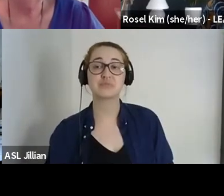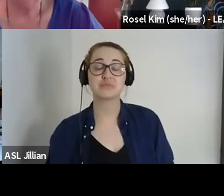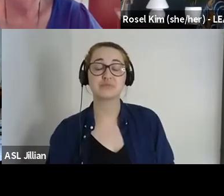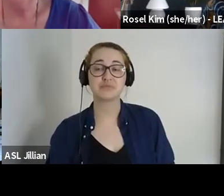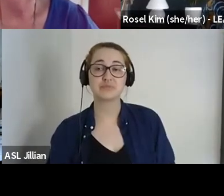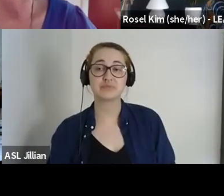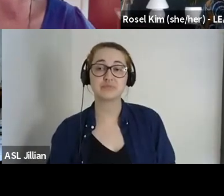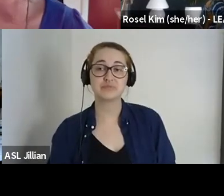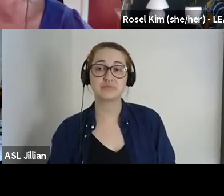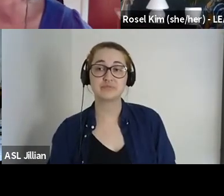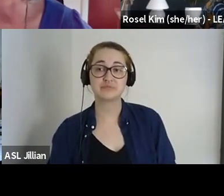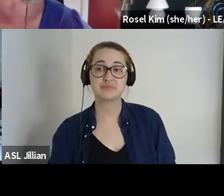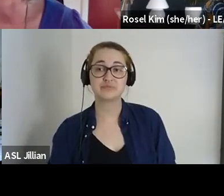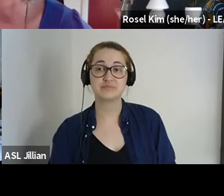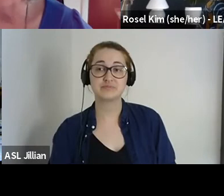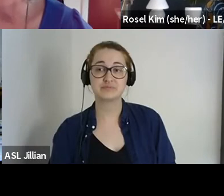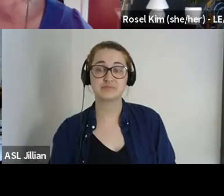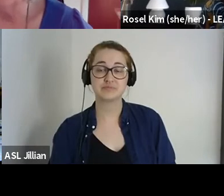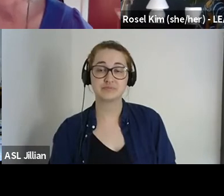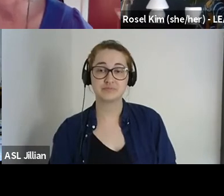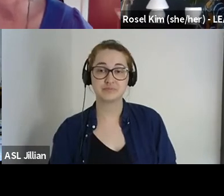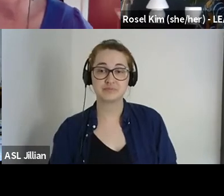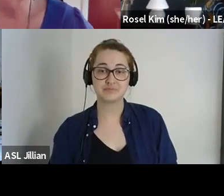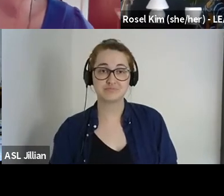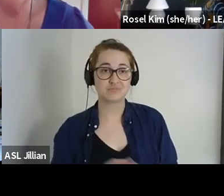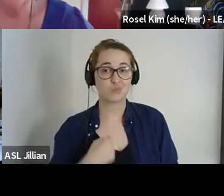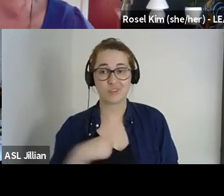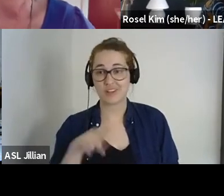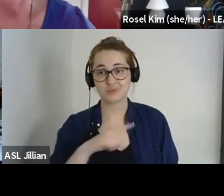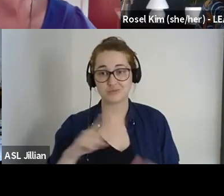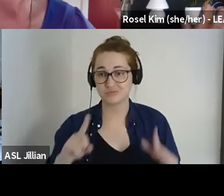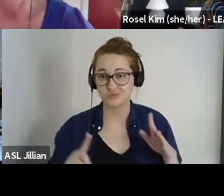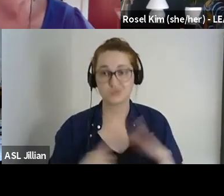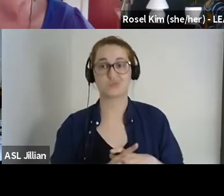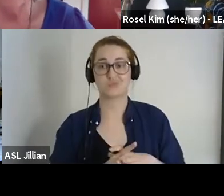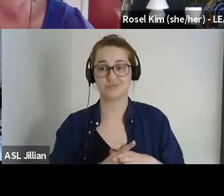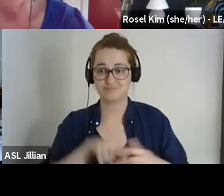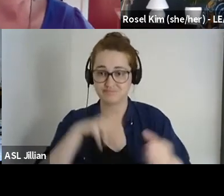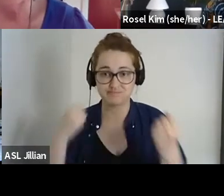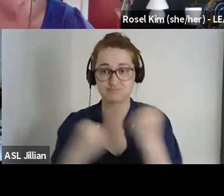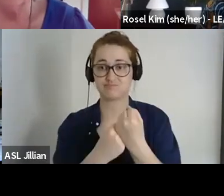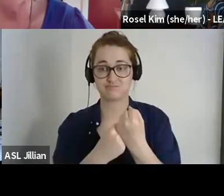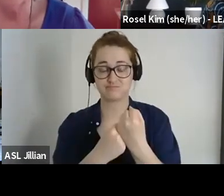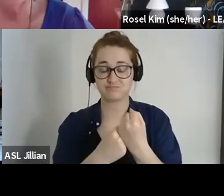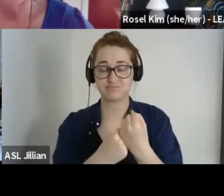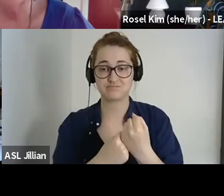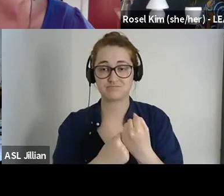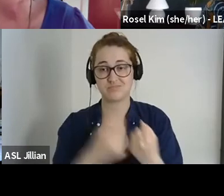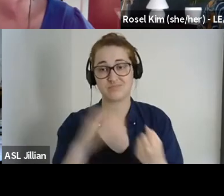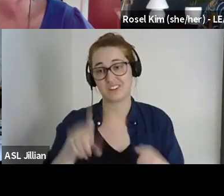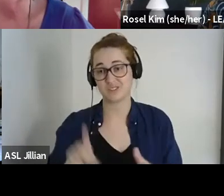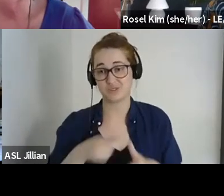know, showing up and providing support, I think these are all the first steps to